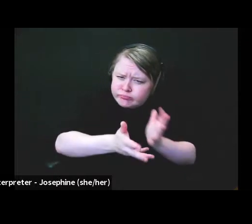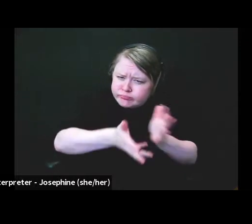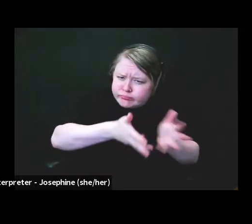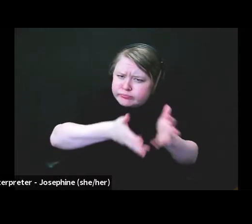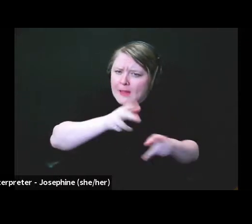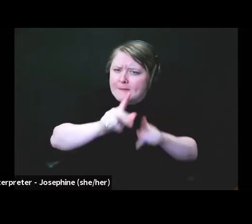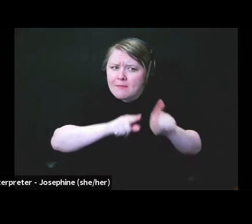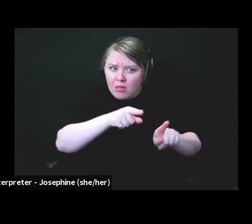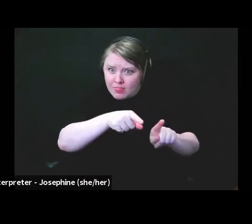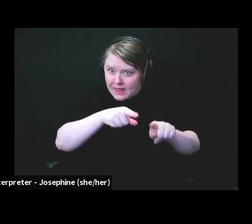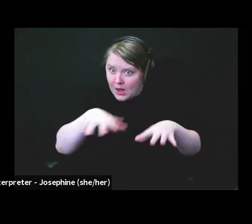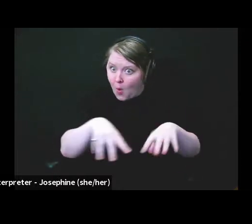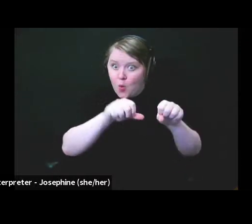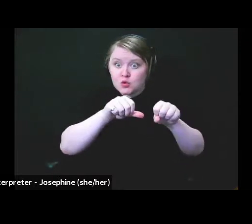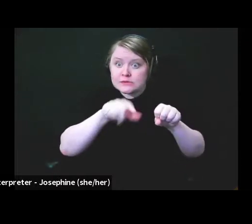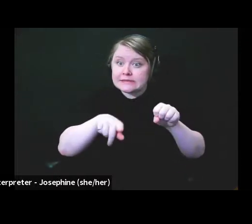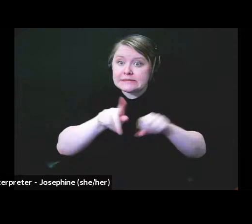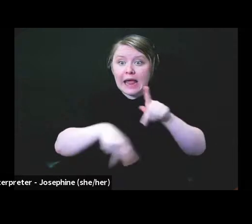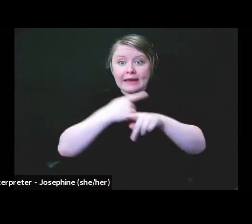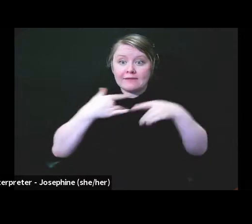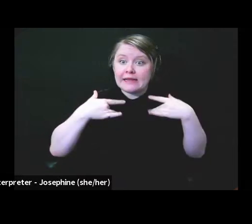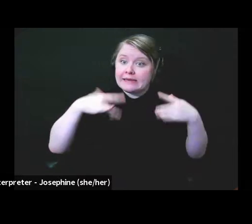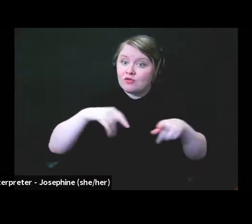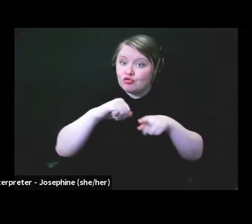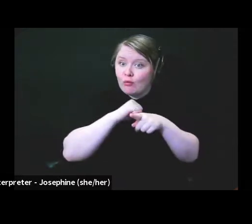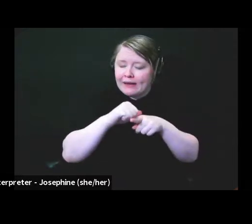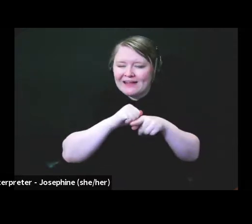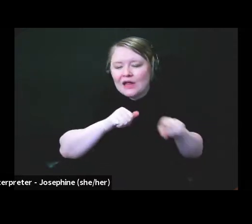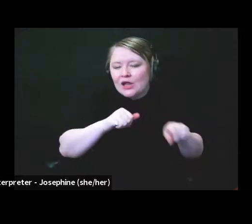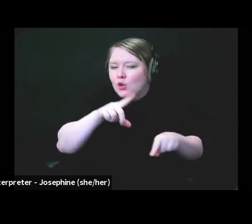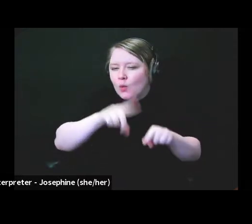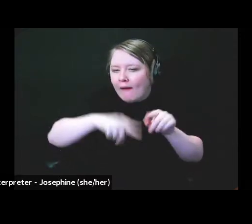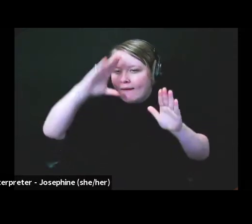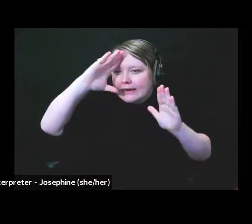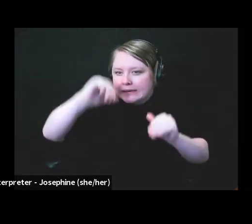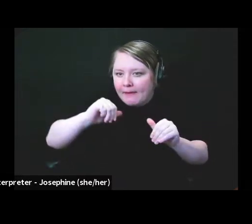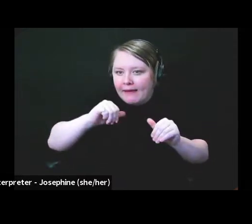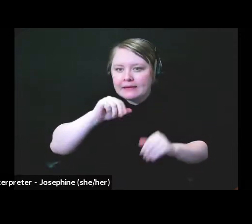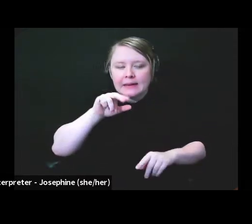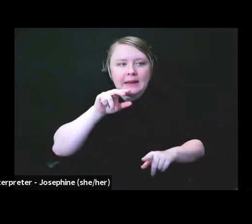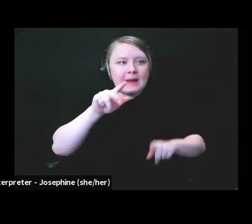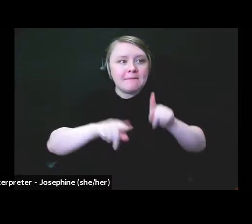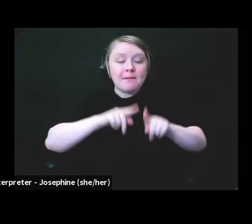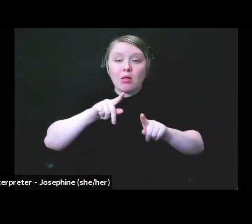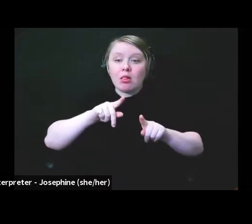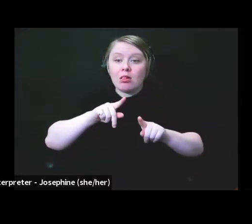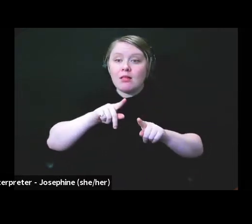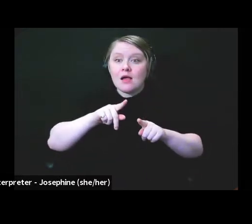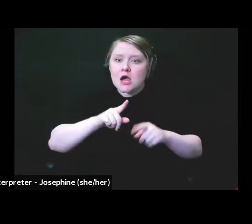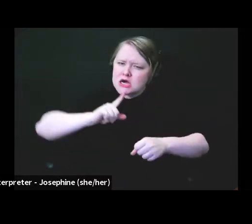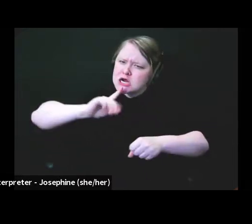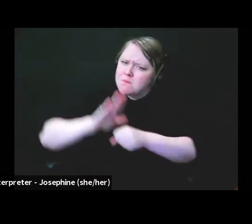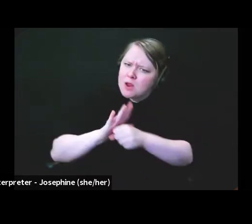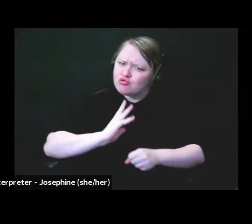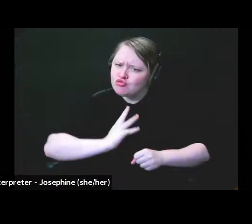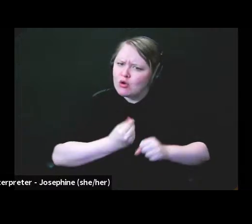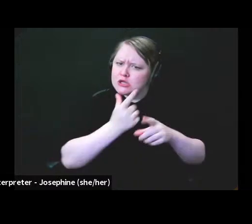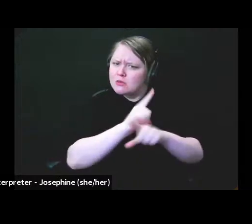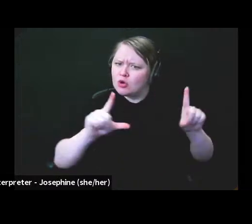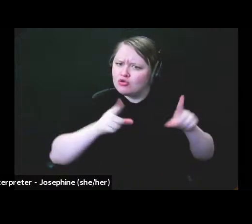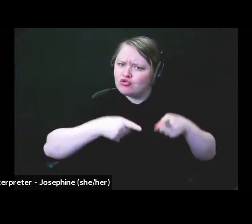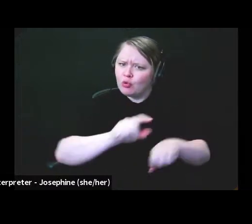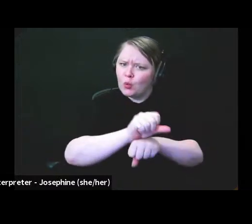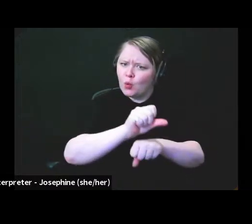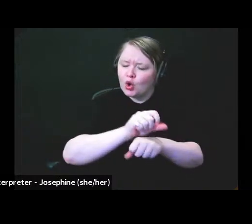it's like you can't expect people to be committed to trans liberation at work, but then outside of work, they don't have to do that work,